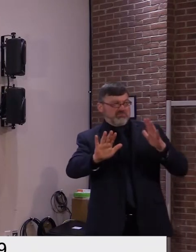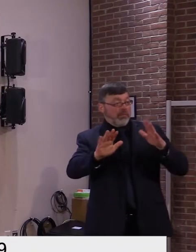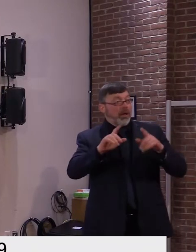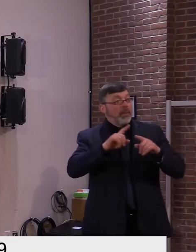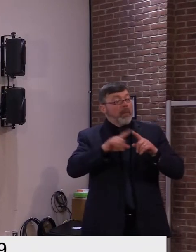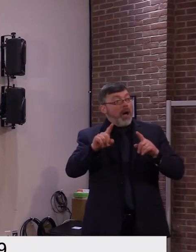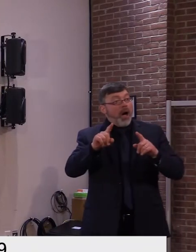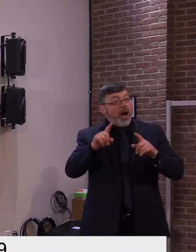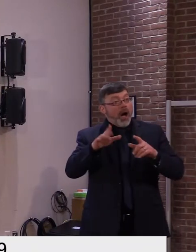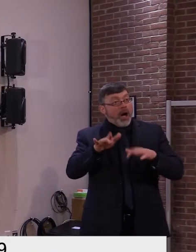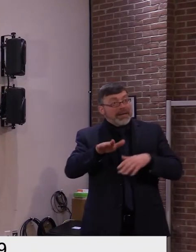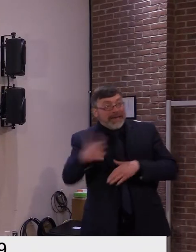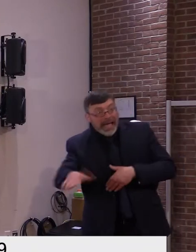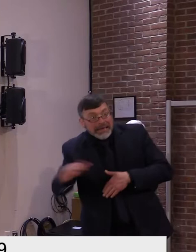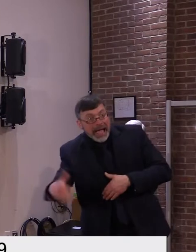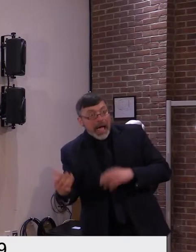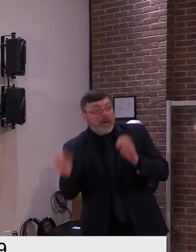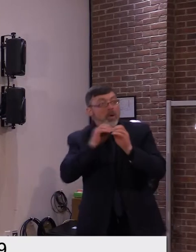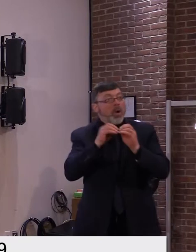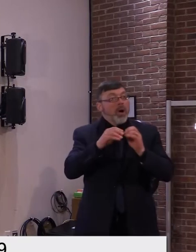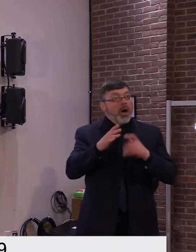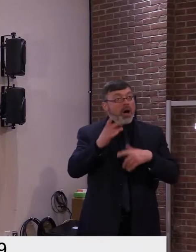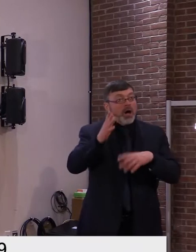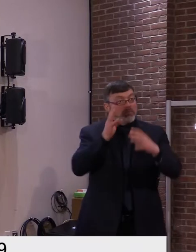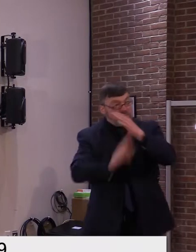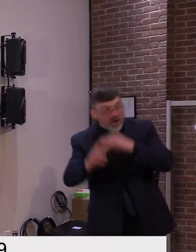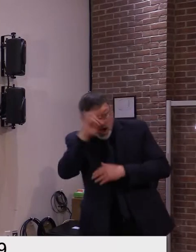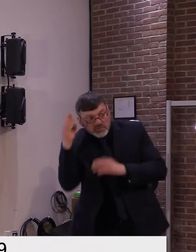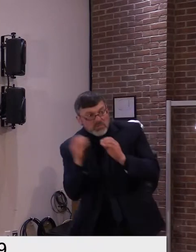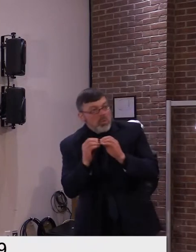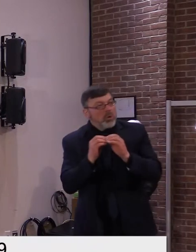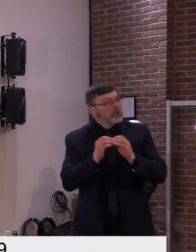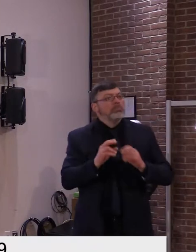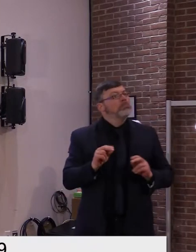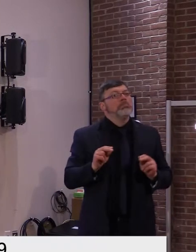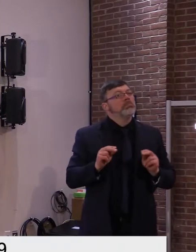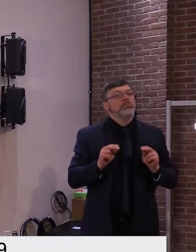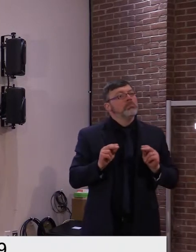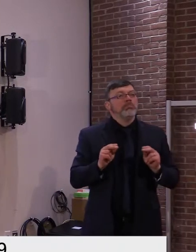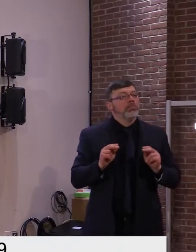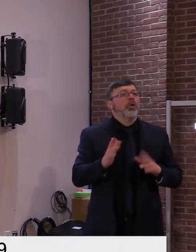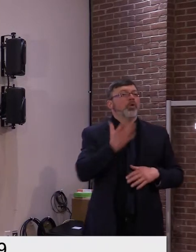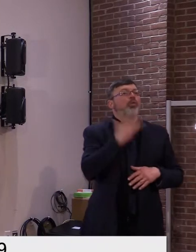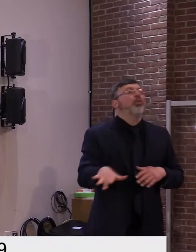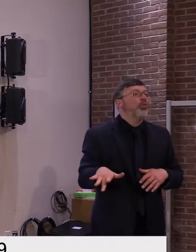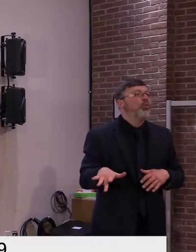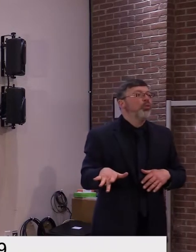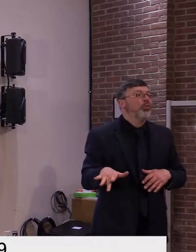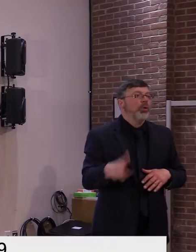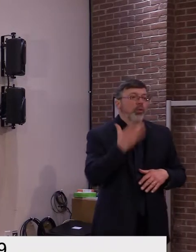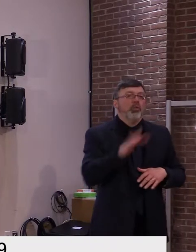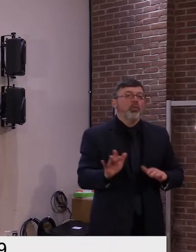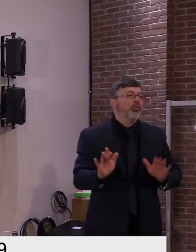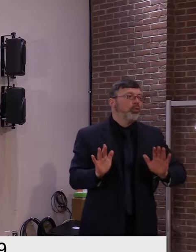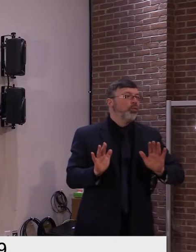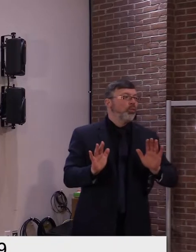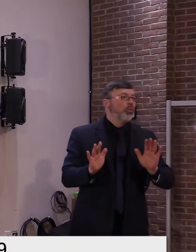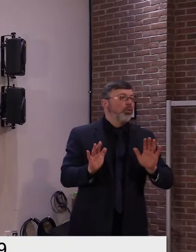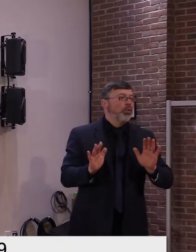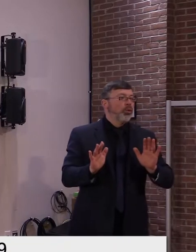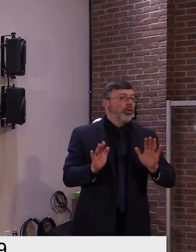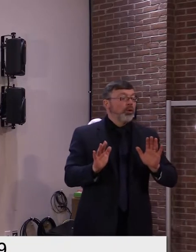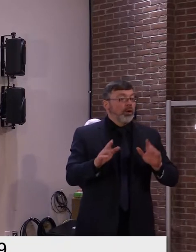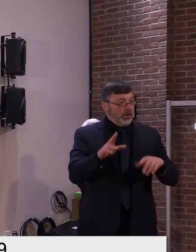However, there is now peer-reviewed information published in England on the UK B117 variant, which